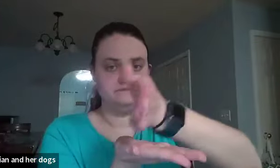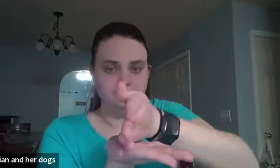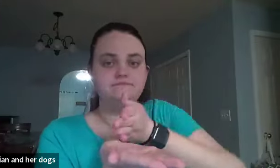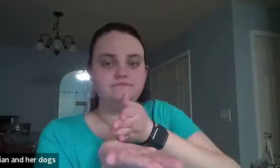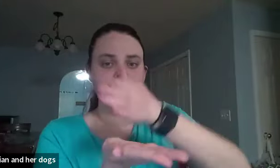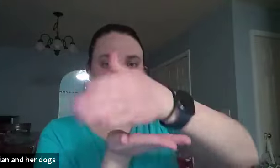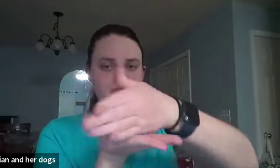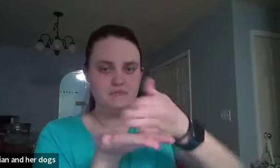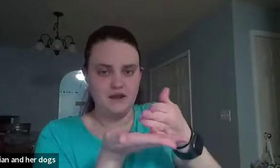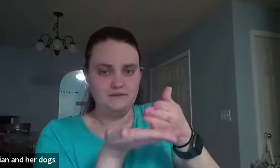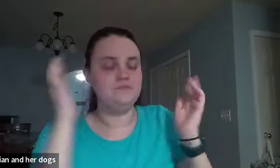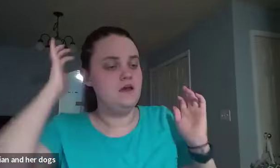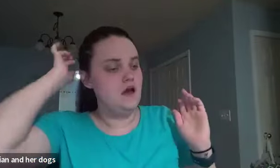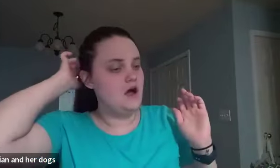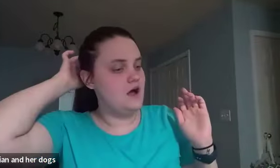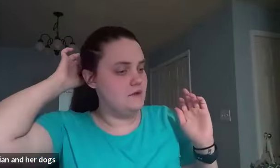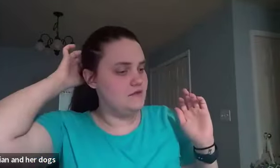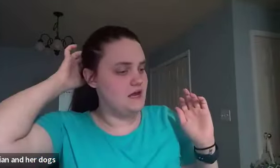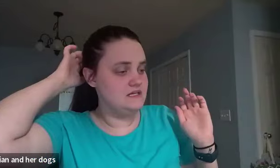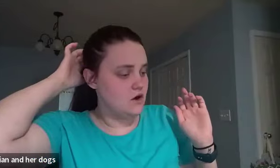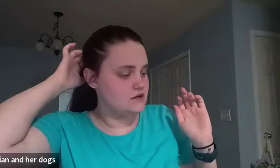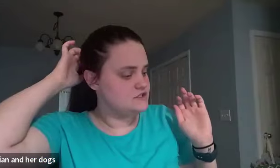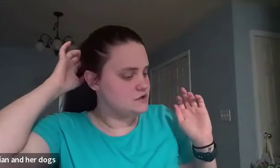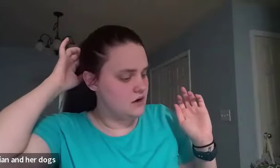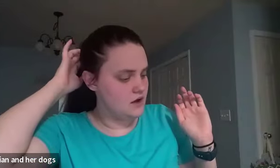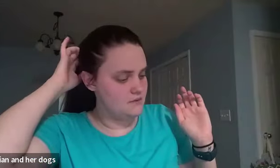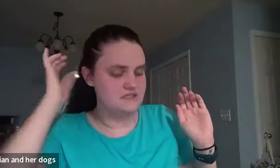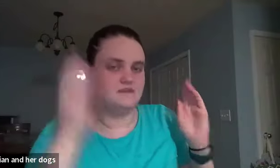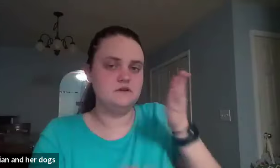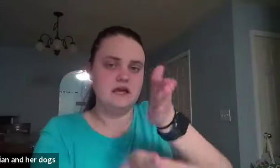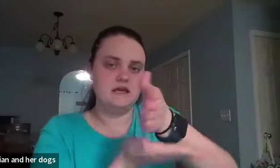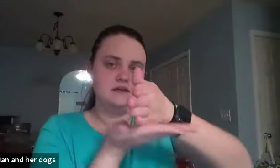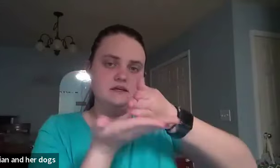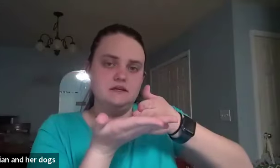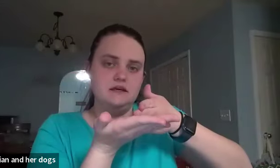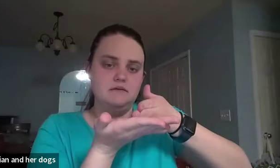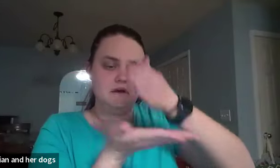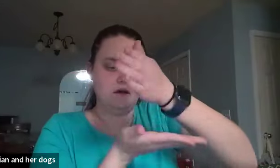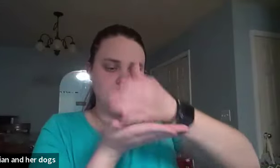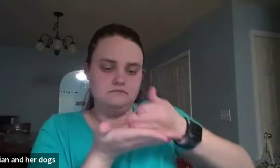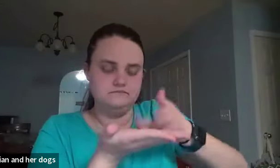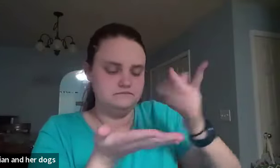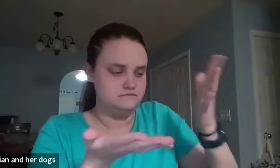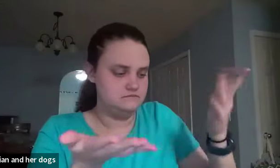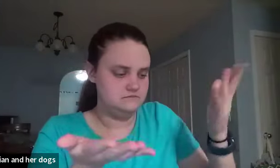Pie. Pie. That is also the sign for like, sorry,